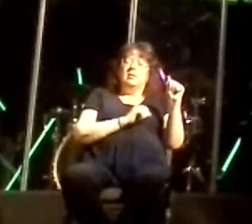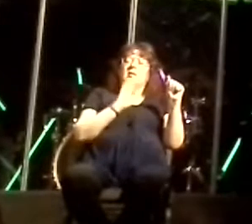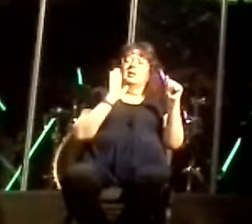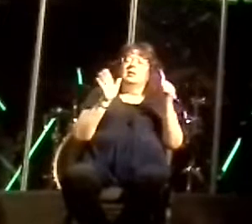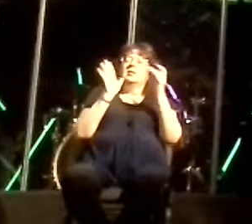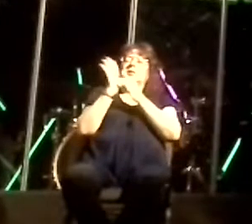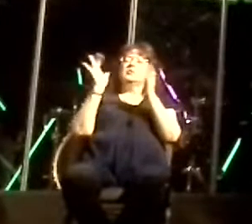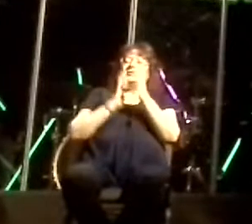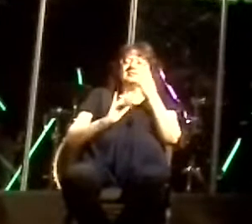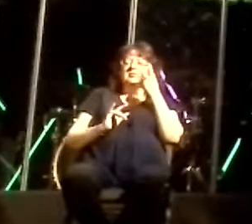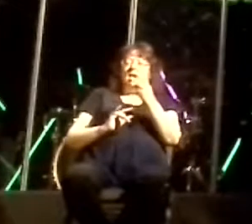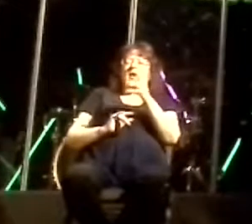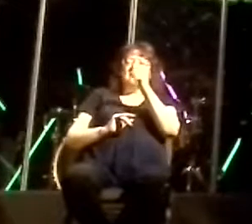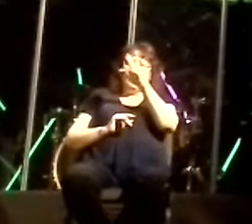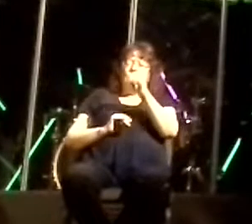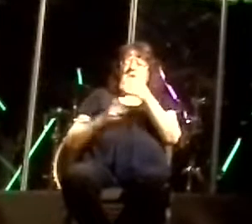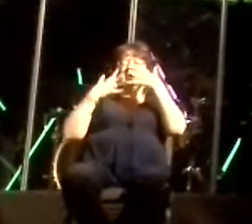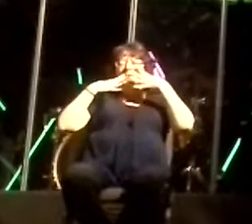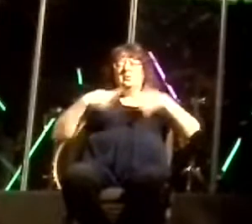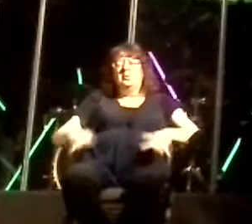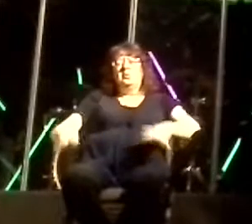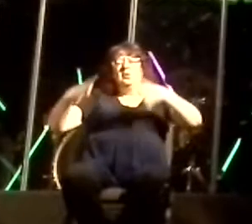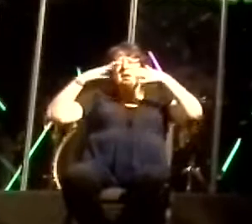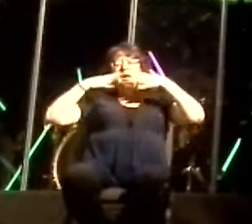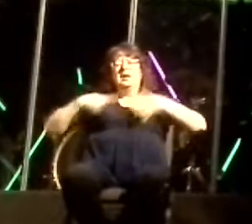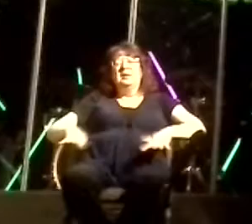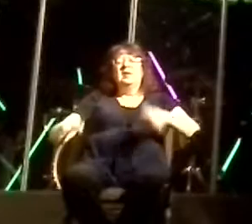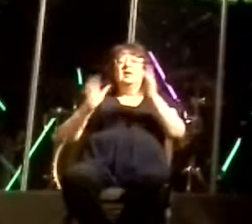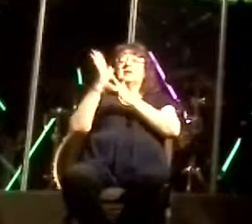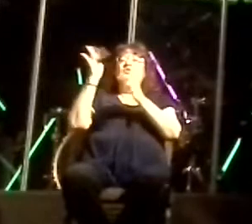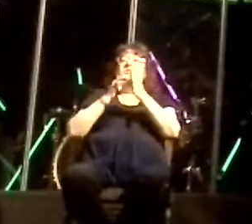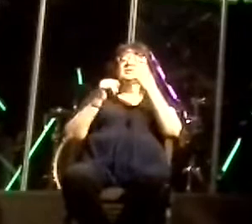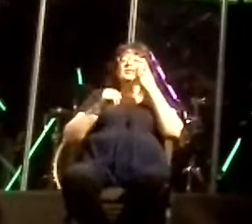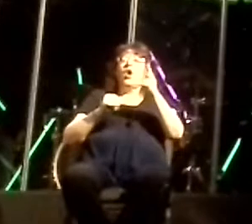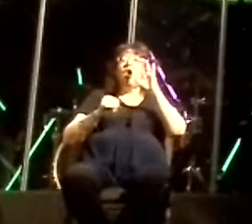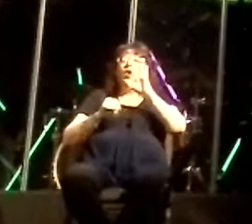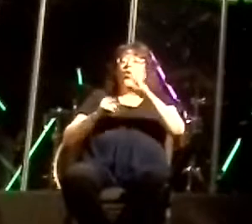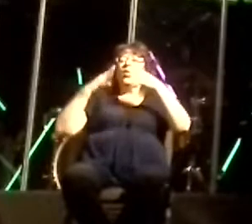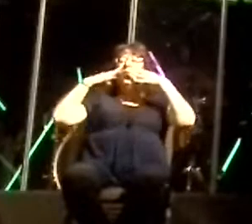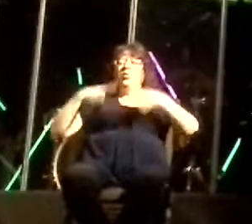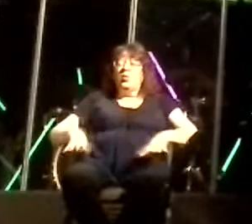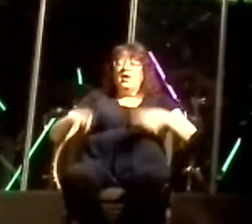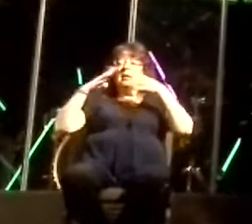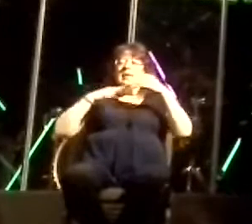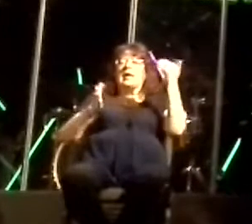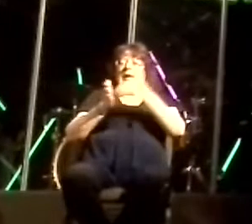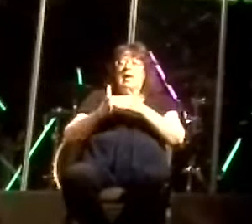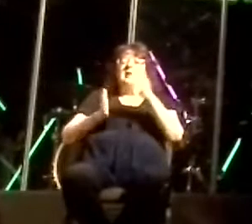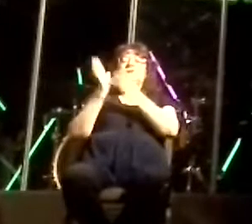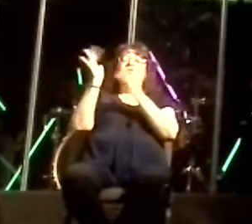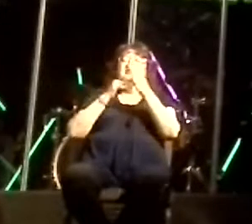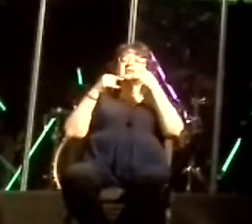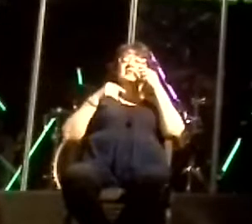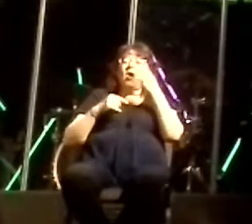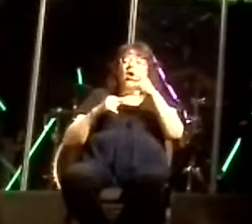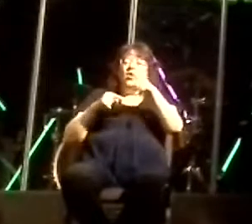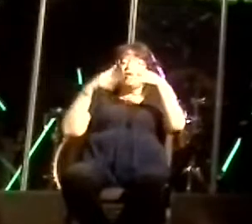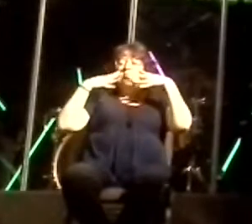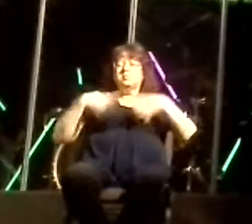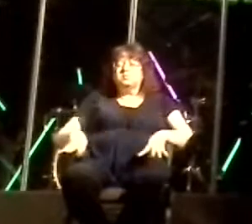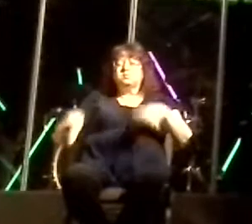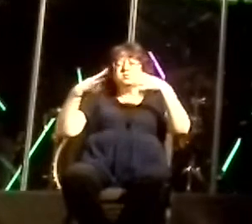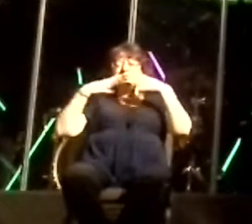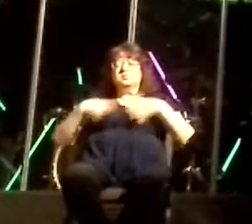"And when Jesus saw her weeping," everybody read that with me. "When Jesus saw her weeping," read it again. "When Jesus saw